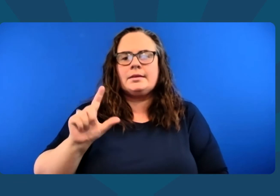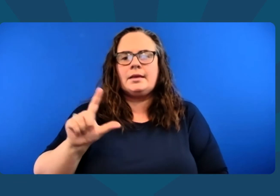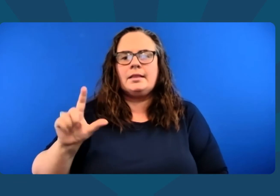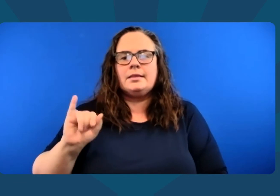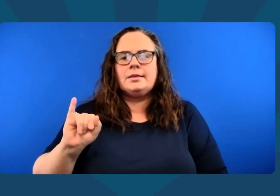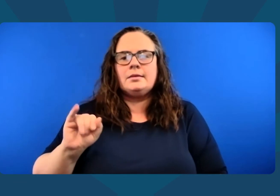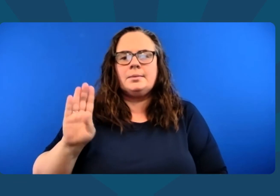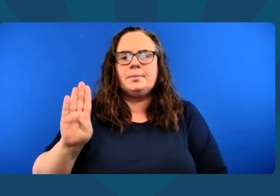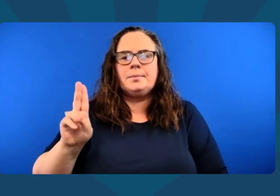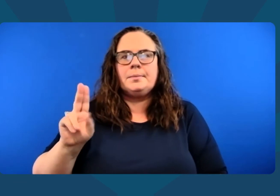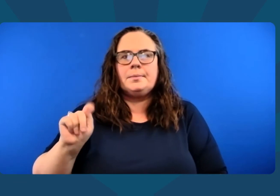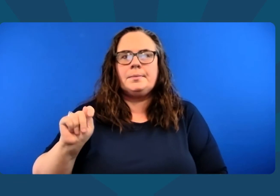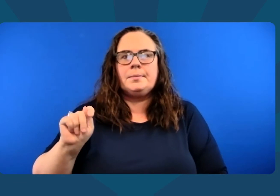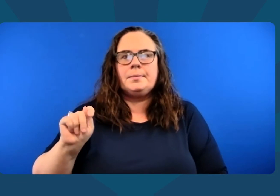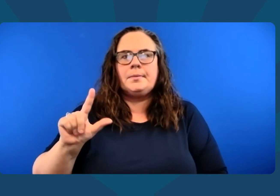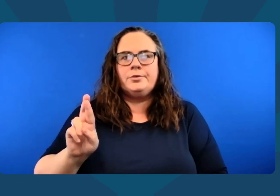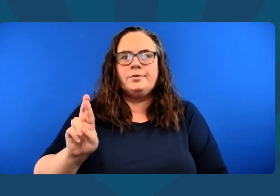Kelly Butler.